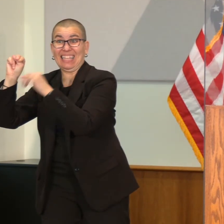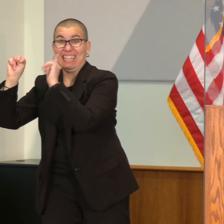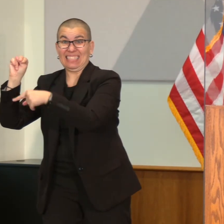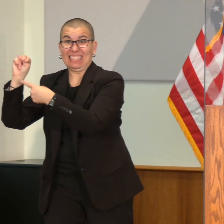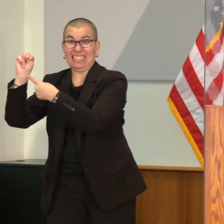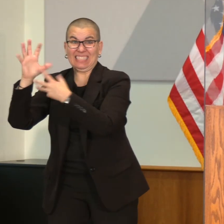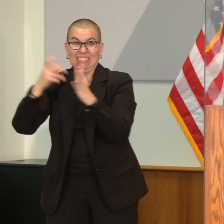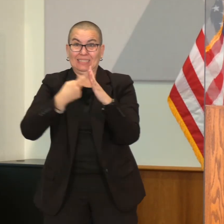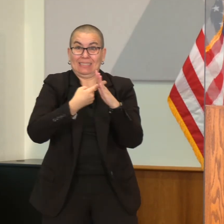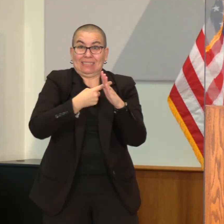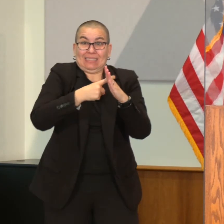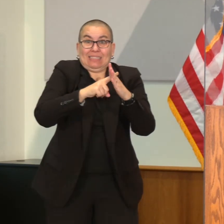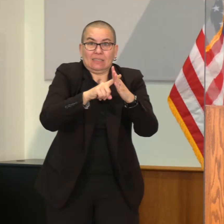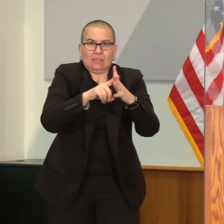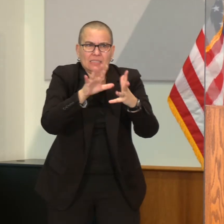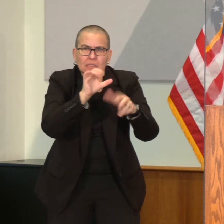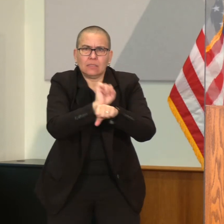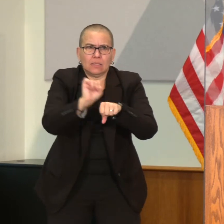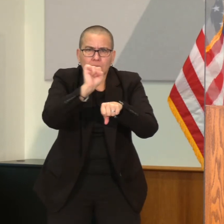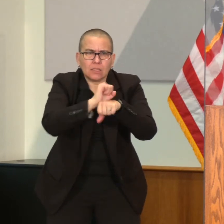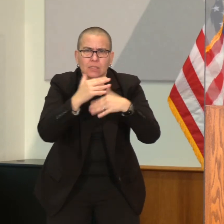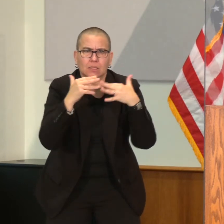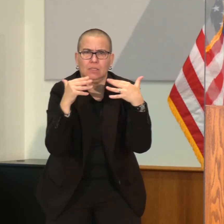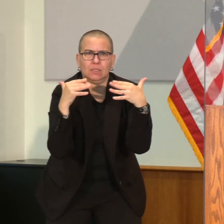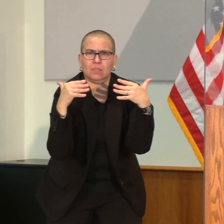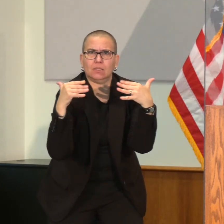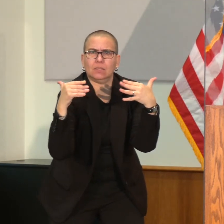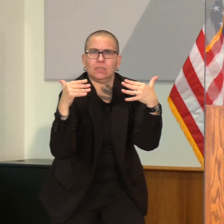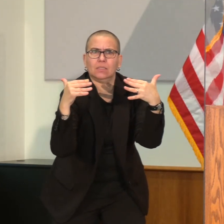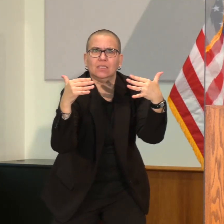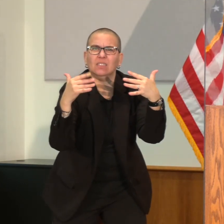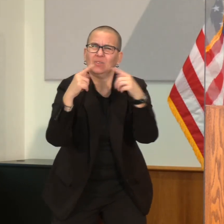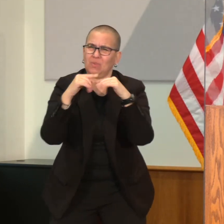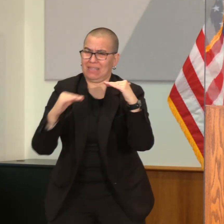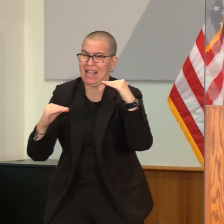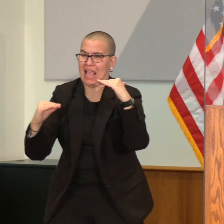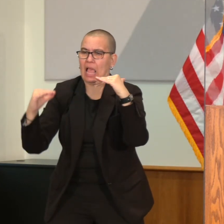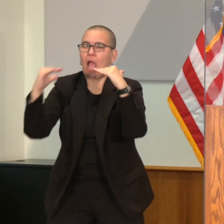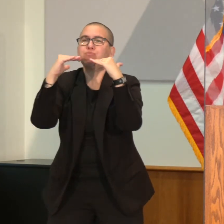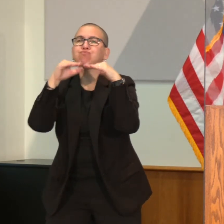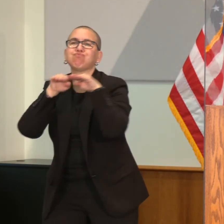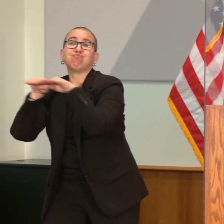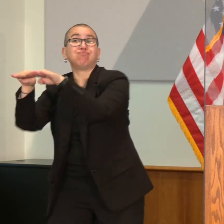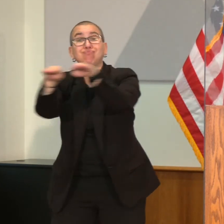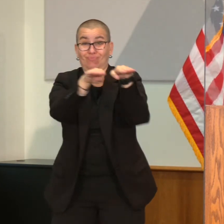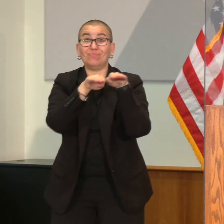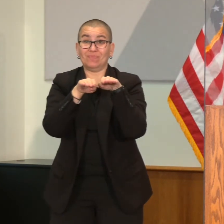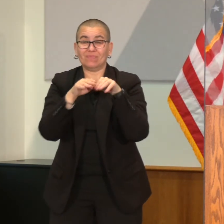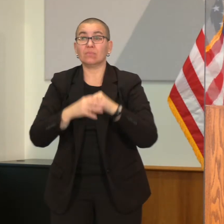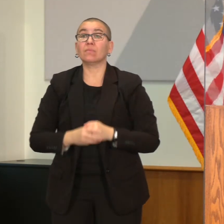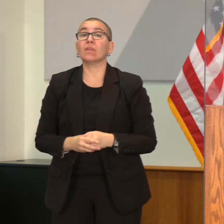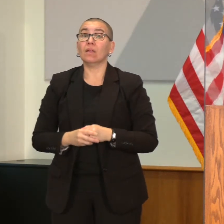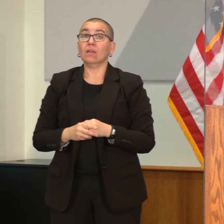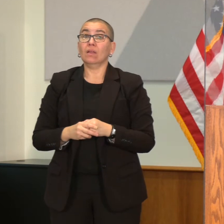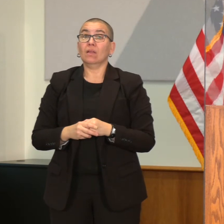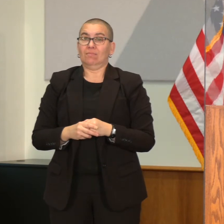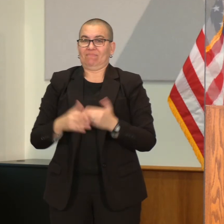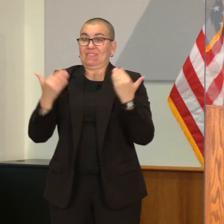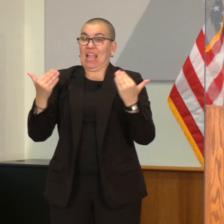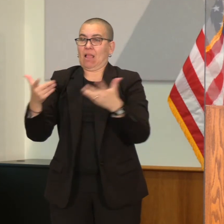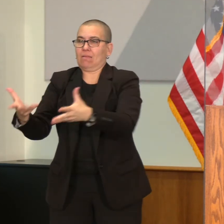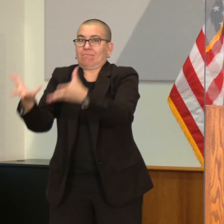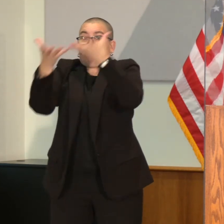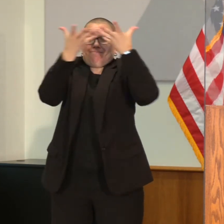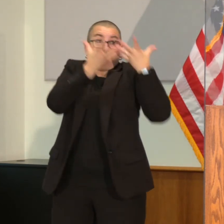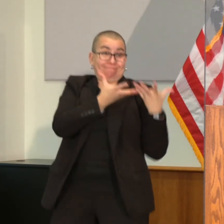reach justice. In doing this work, the ball is in the court of the Minnesota legislature. We must address